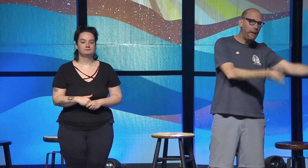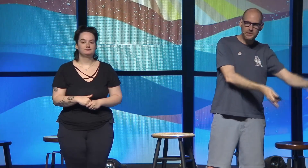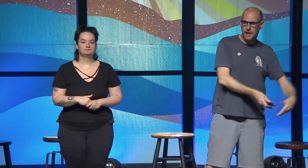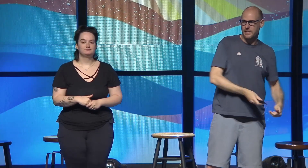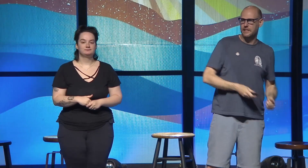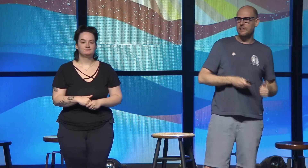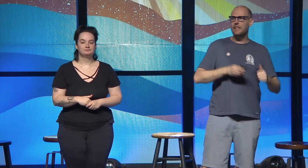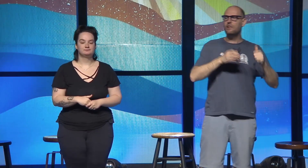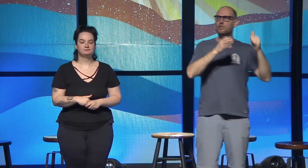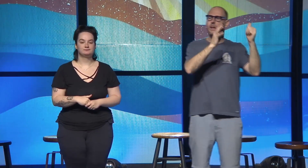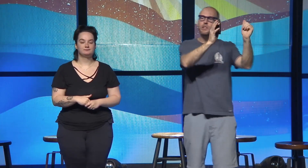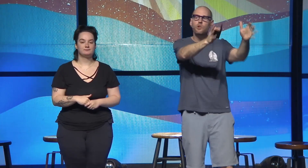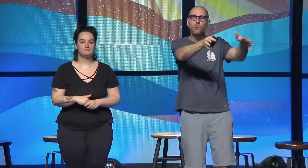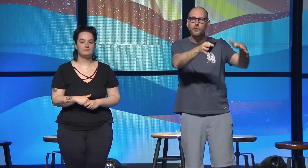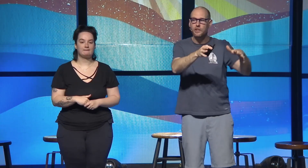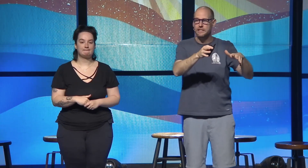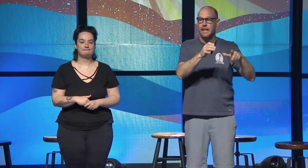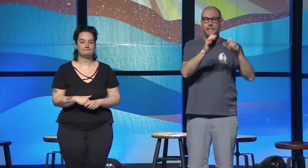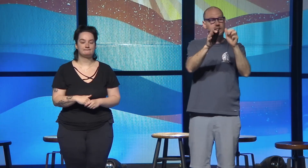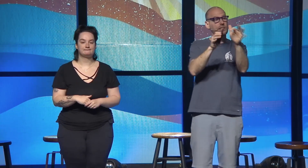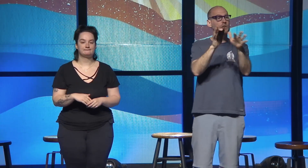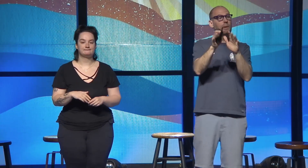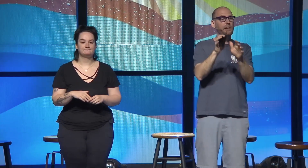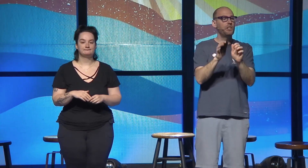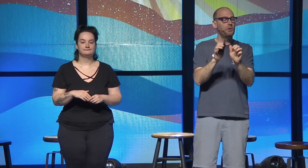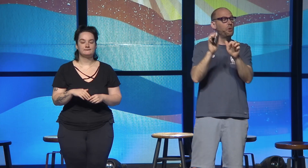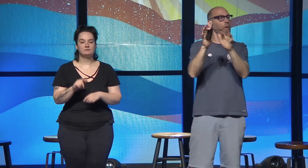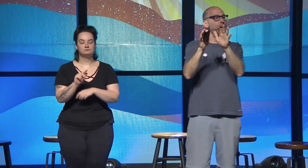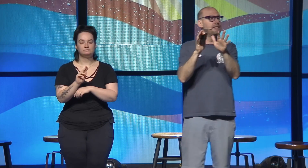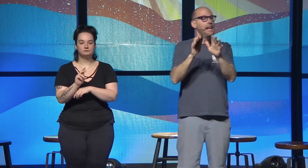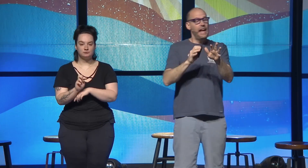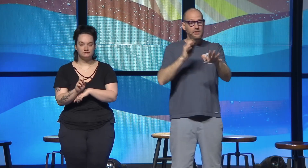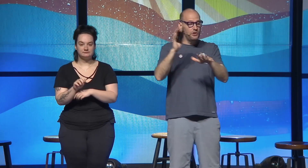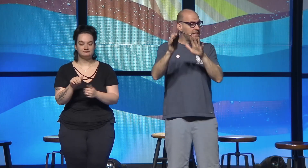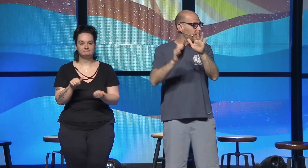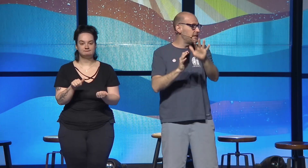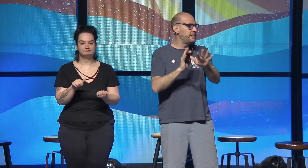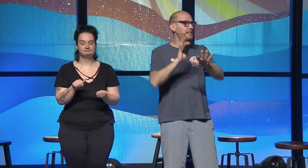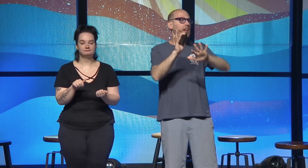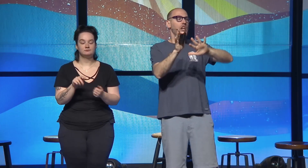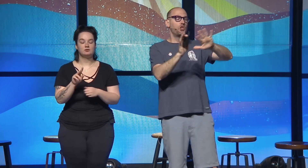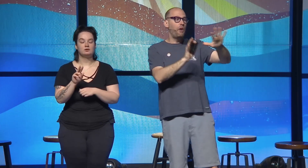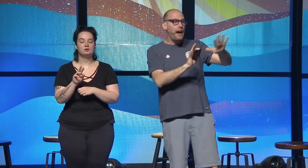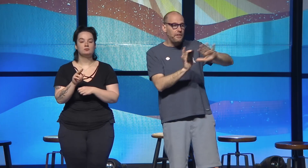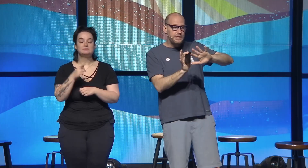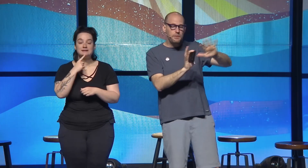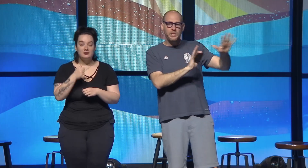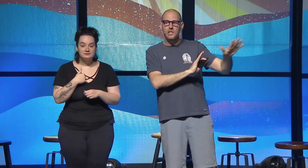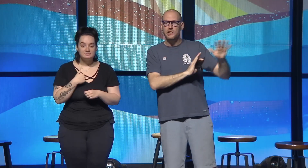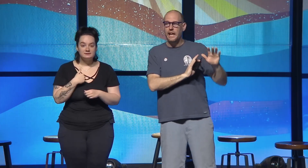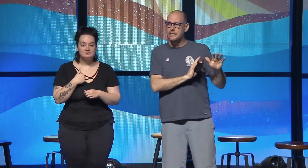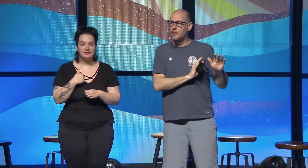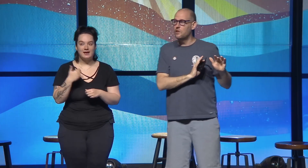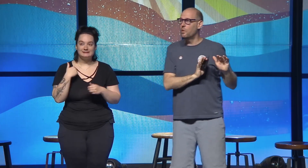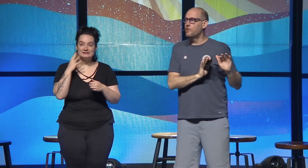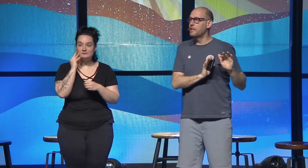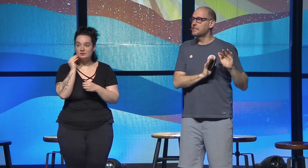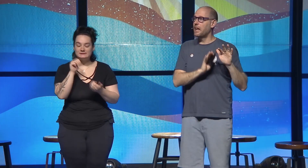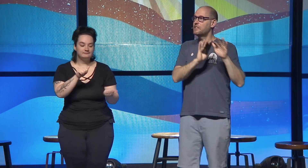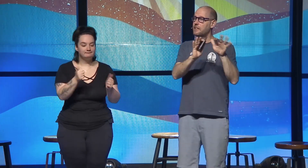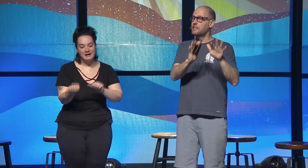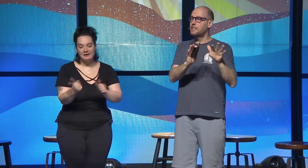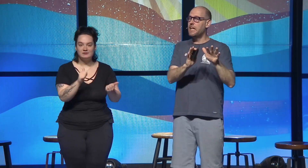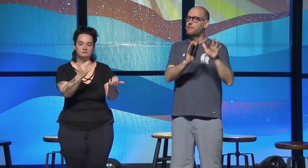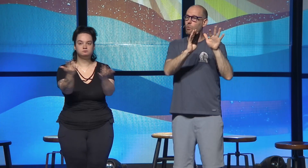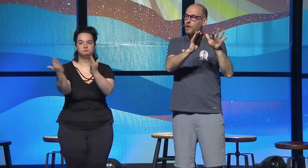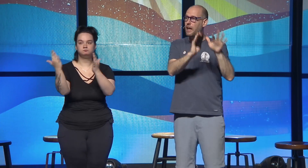he's baptized, and then he goes out into the wilderness and has this experience with the ways, and Luke tells us this trial and temptation he has out in the wilderness